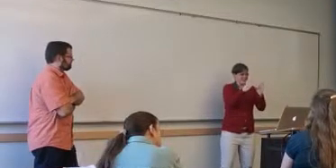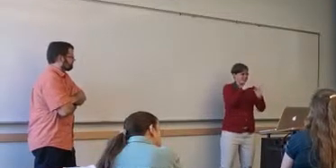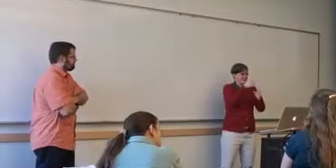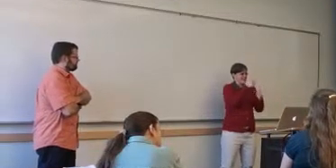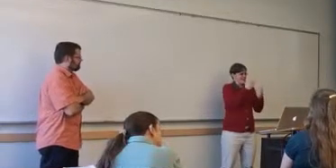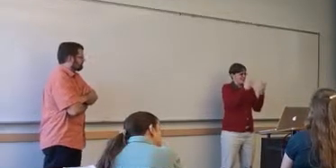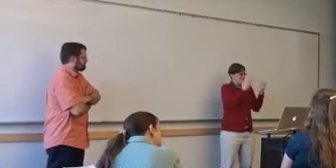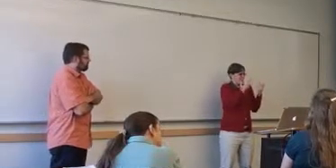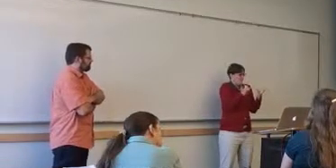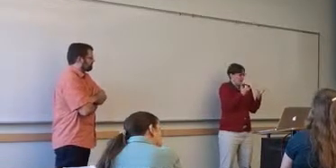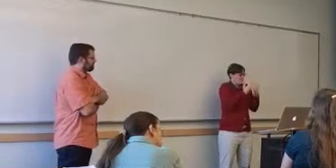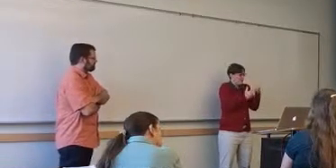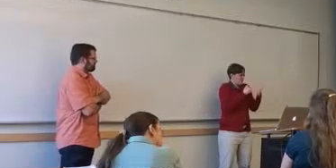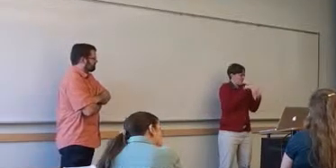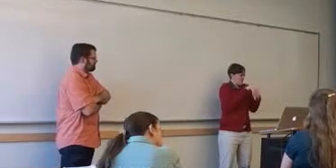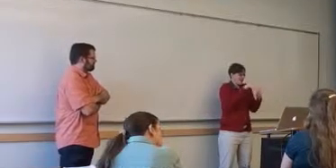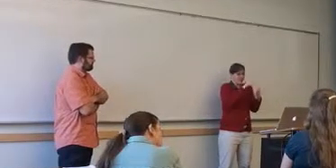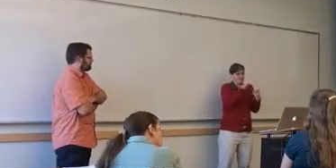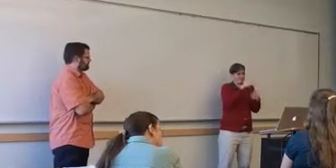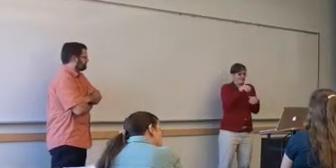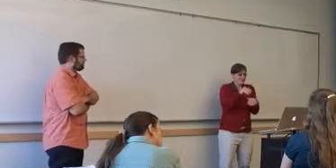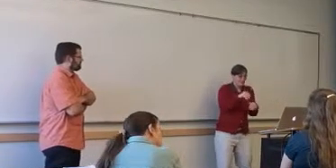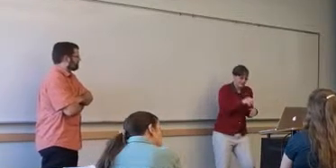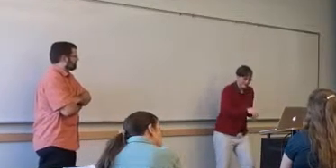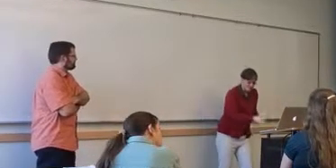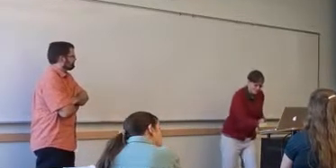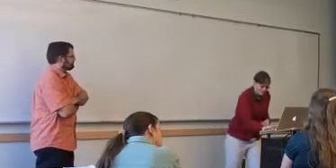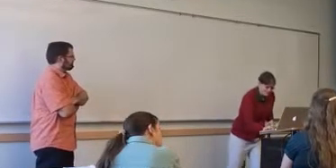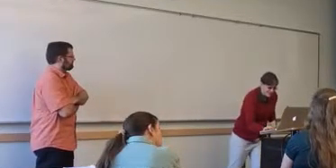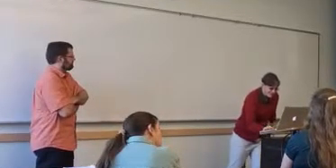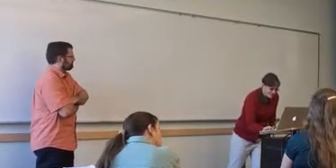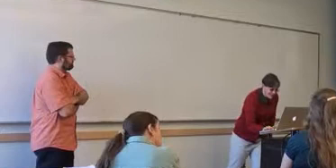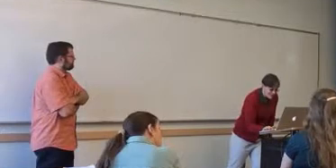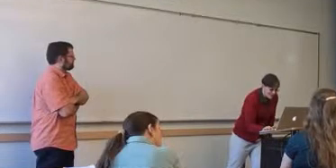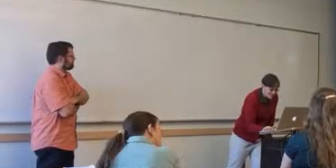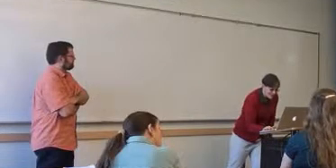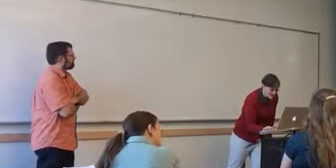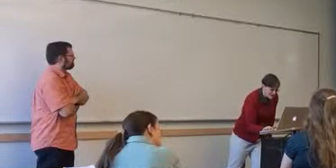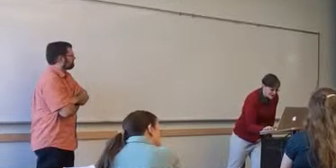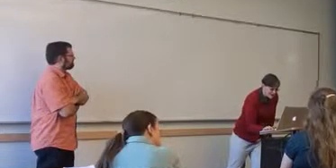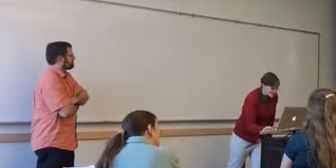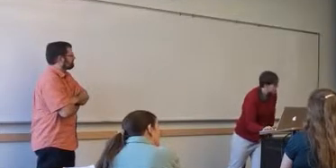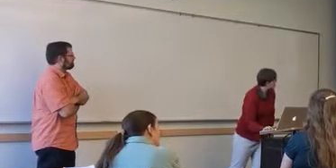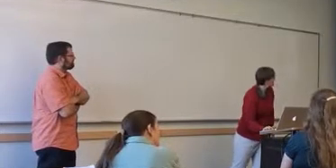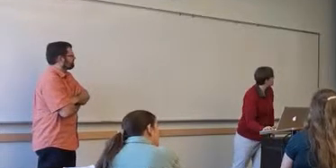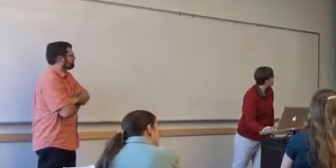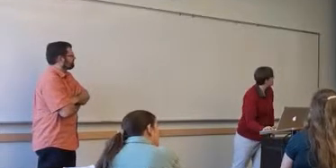social ASL and the academic ASL and then the social English and the academic English is very